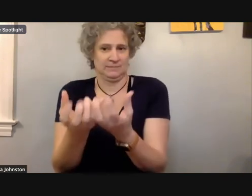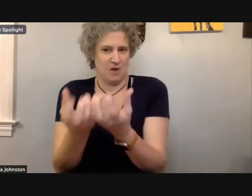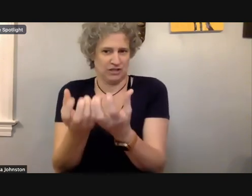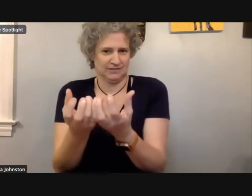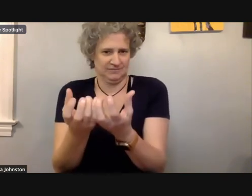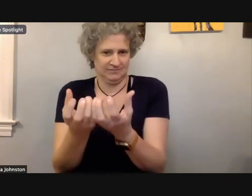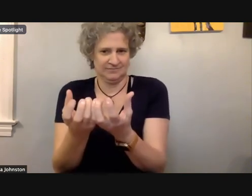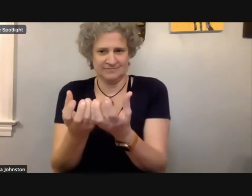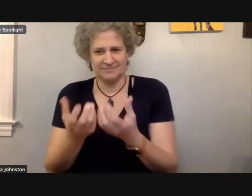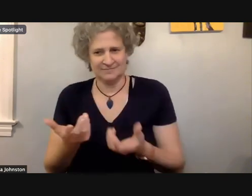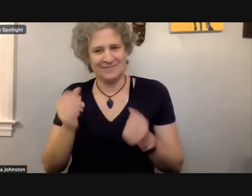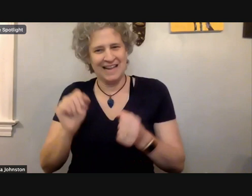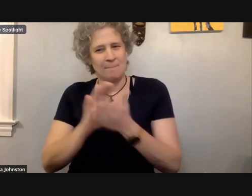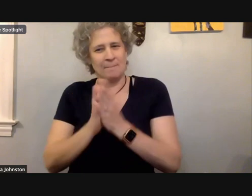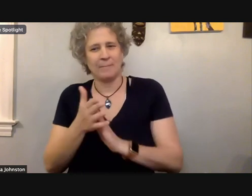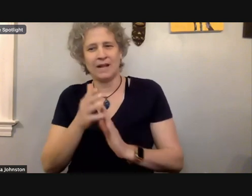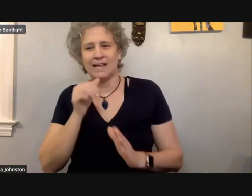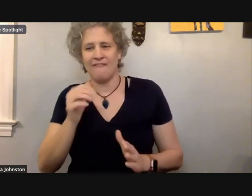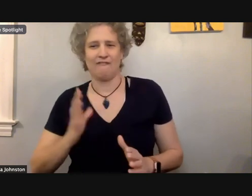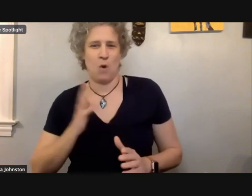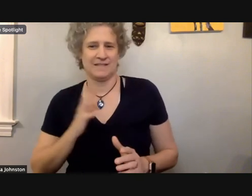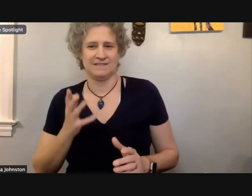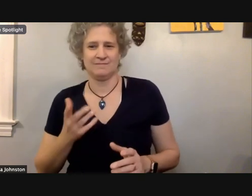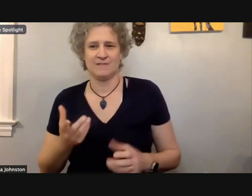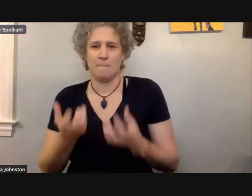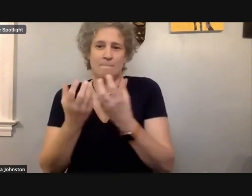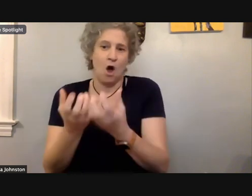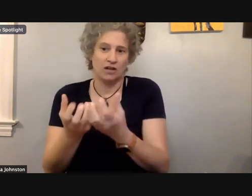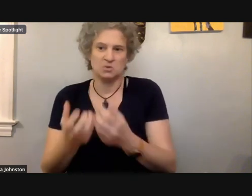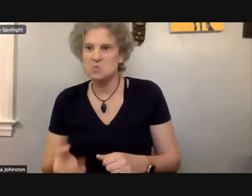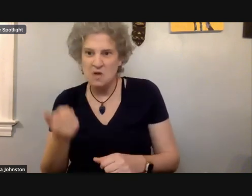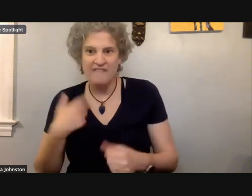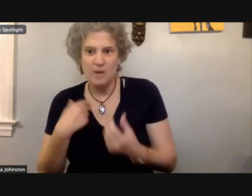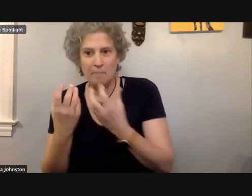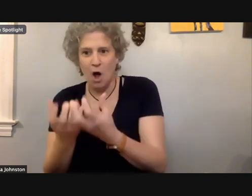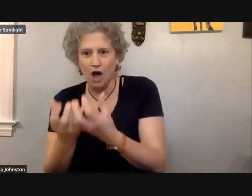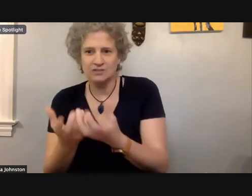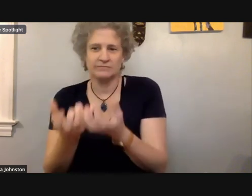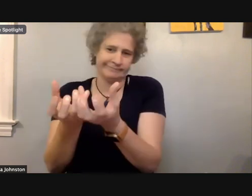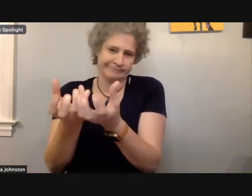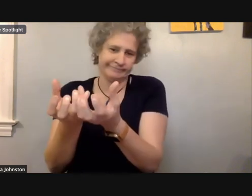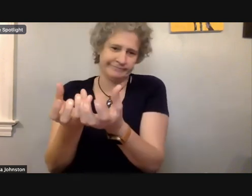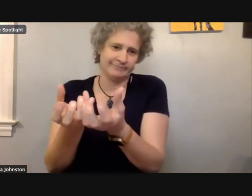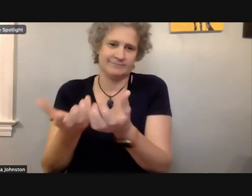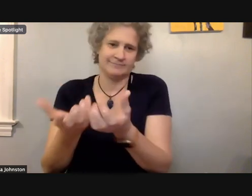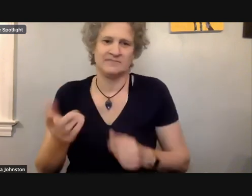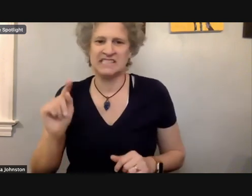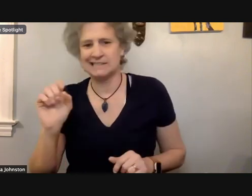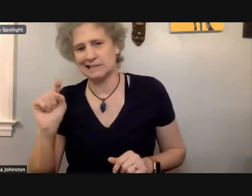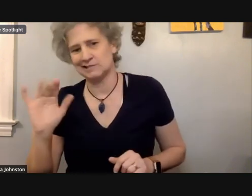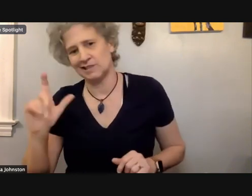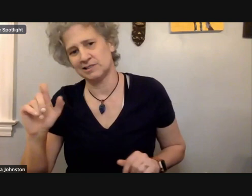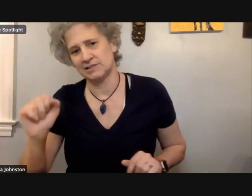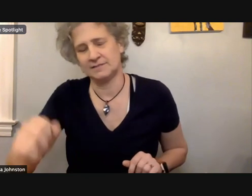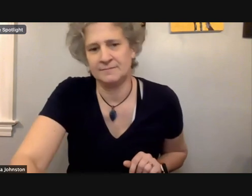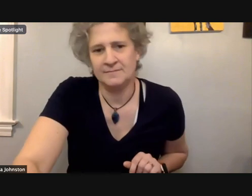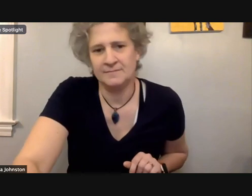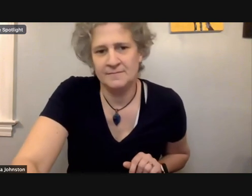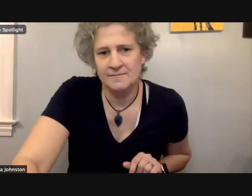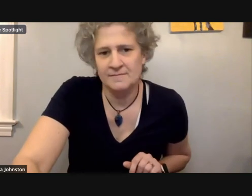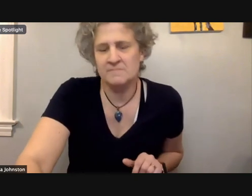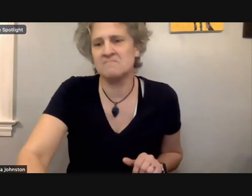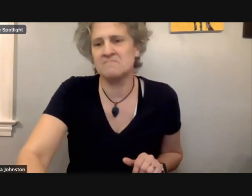will fingerspell balls. This is the sign. A little bit less formal in terms of register. It can also mean like you have a lot